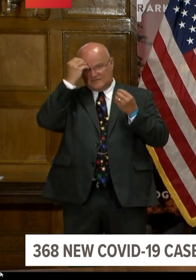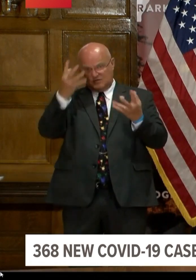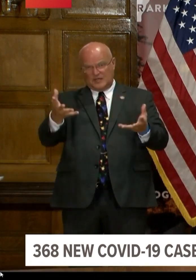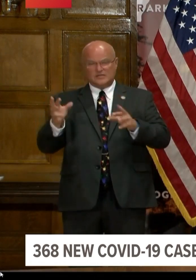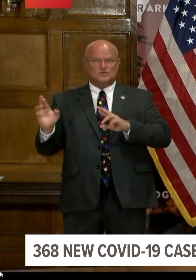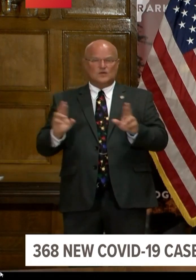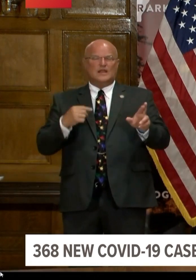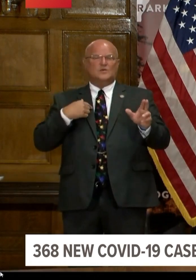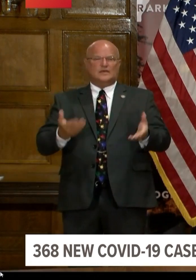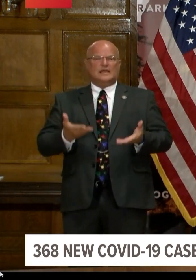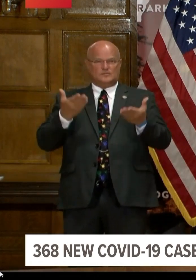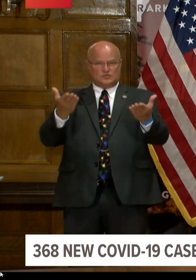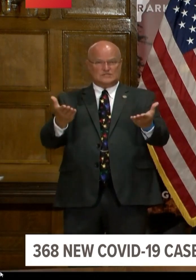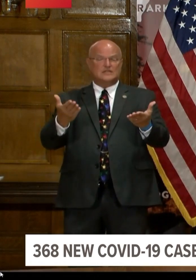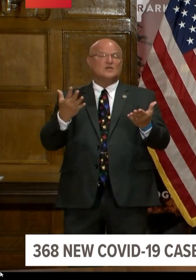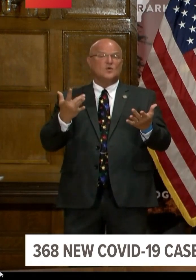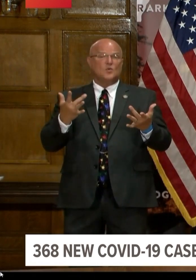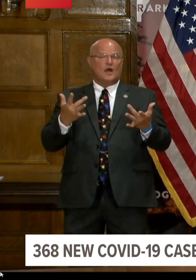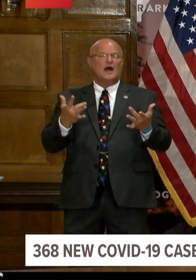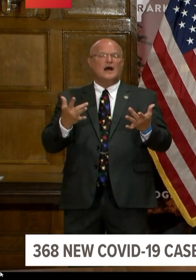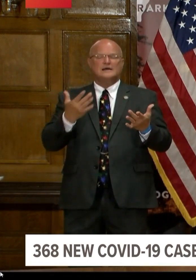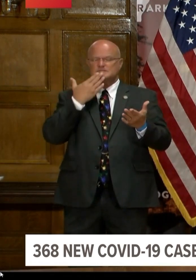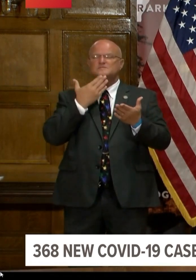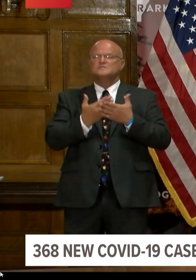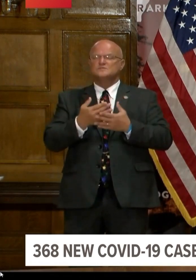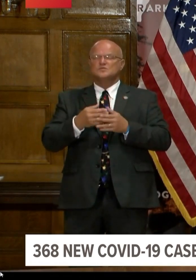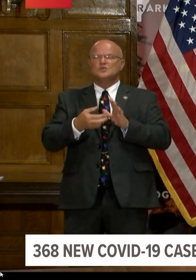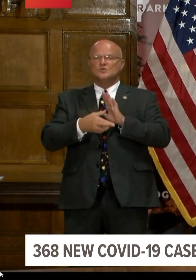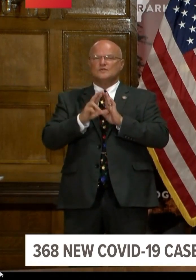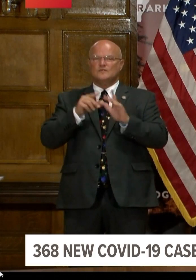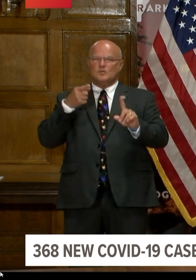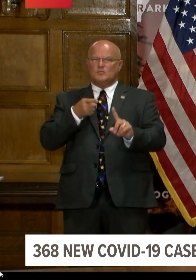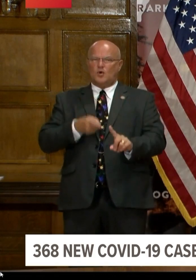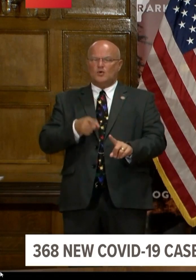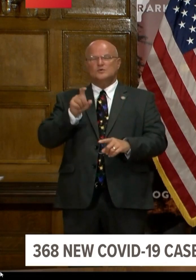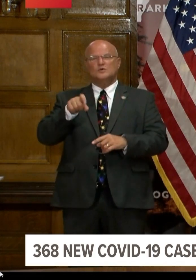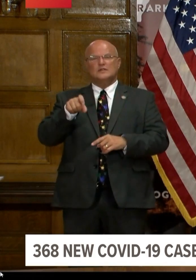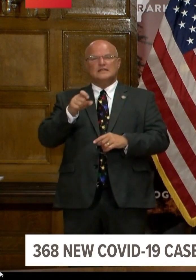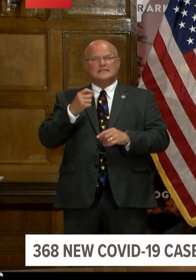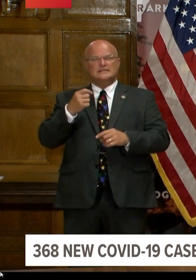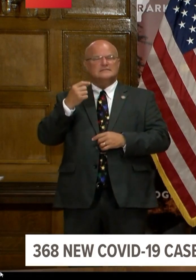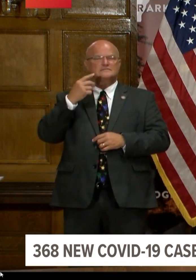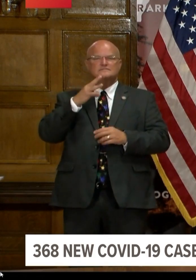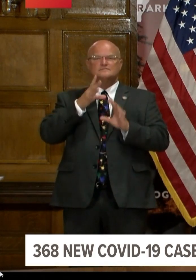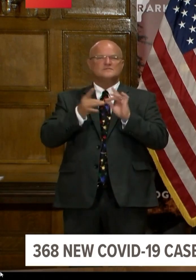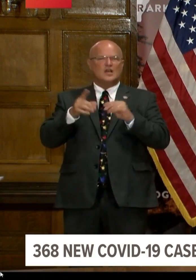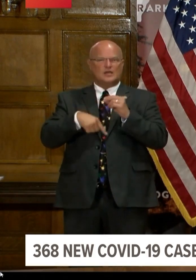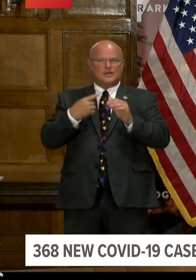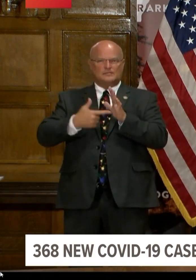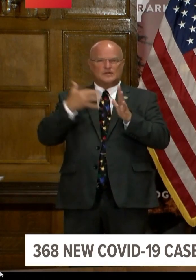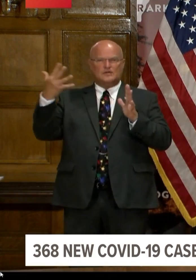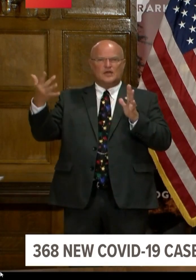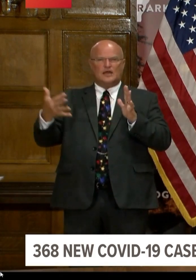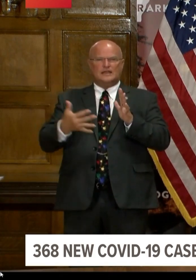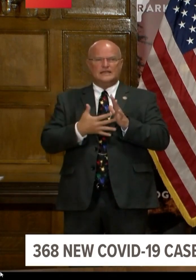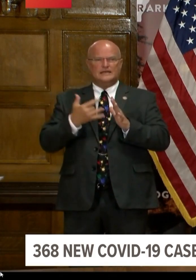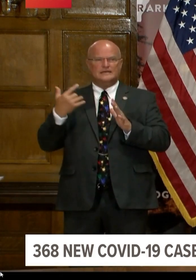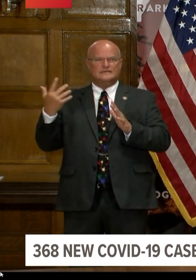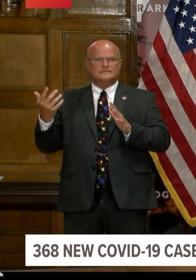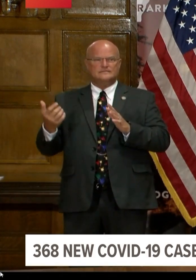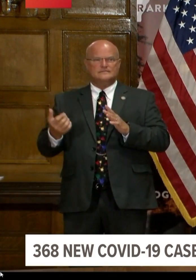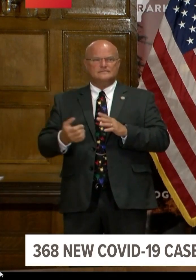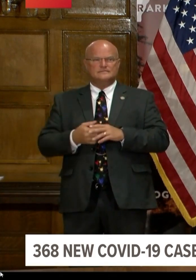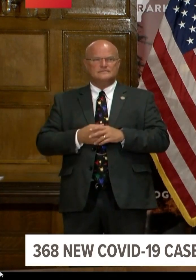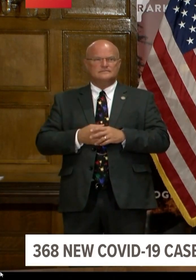data that we can present, because those are excellent review points that we ought to visit periodically. Next question.